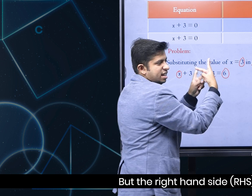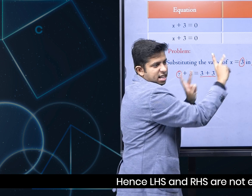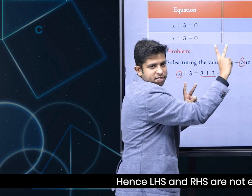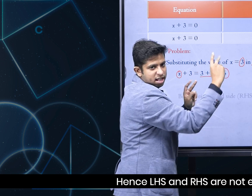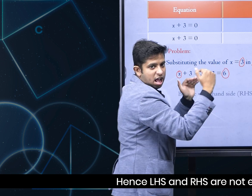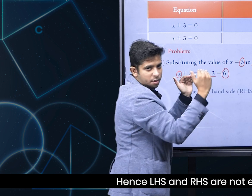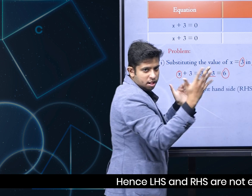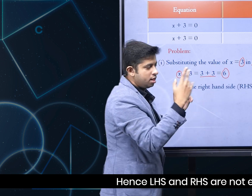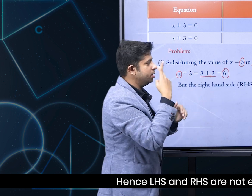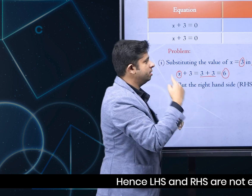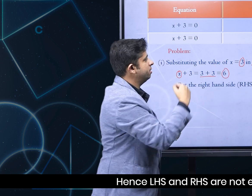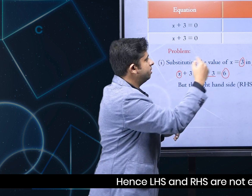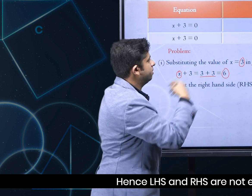Hence LHS and RHS are not equal.